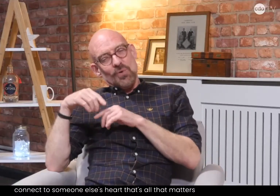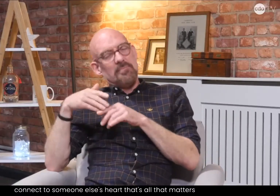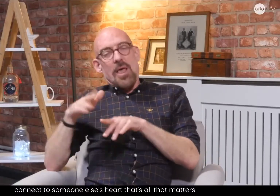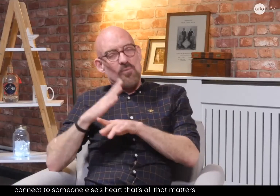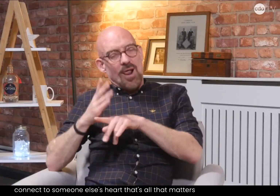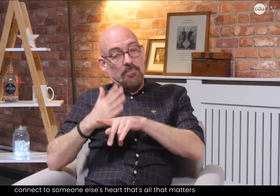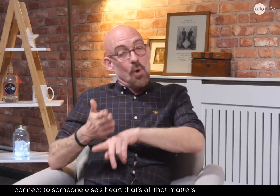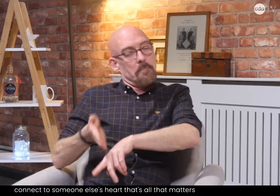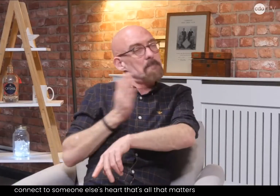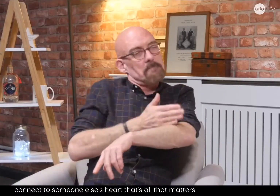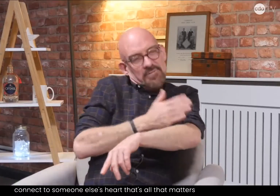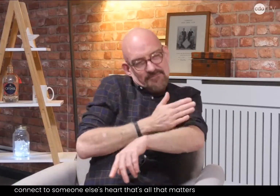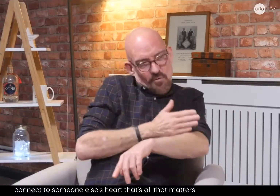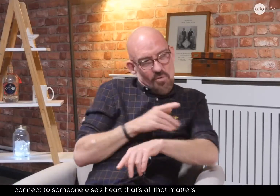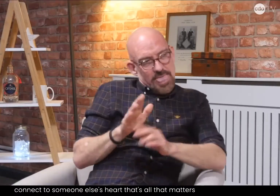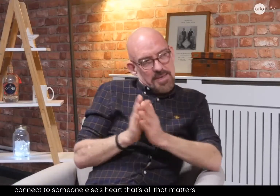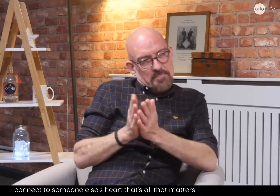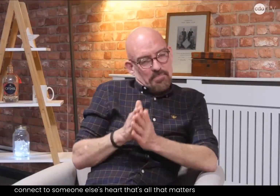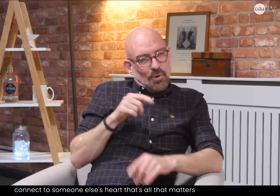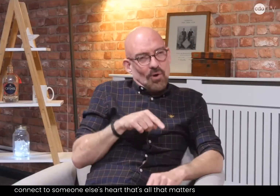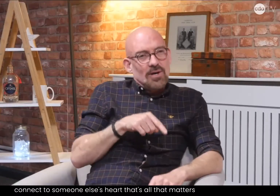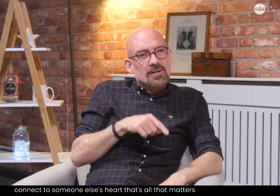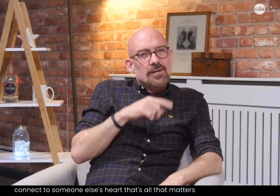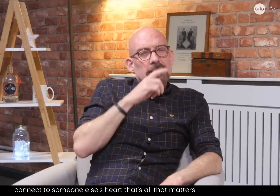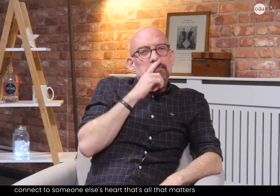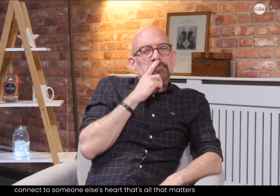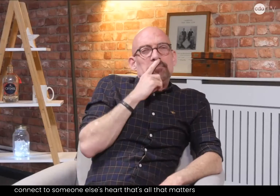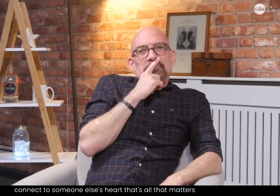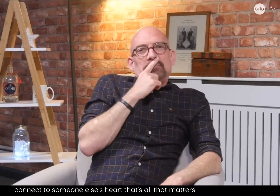Let's go back a little bit to before the book.